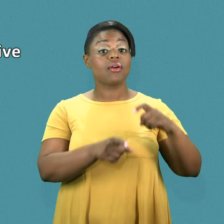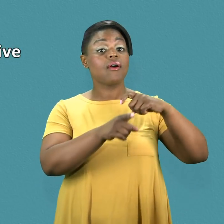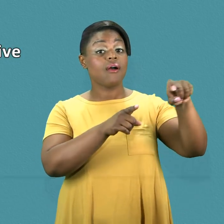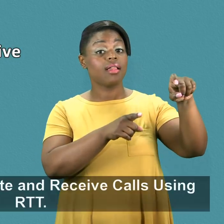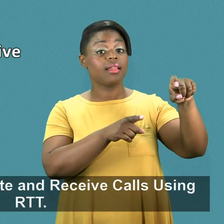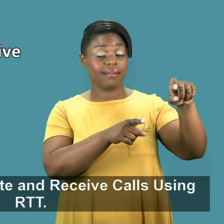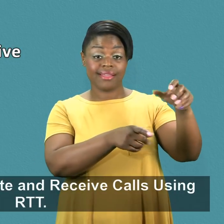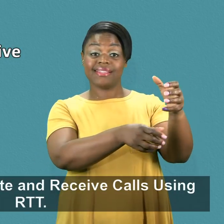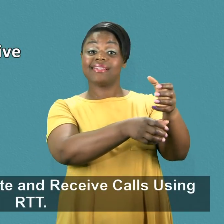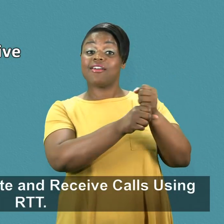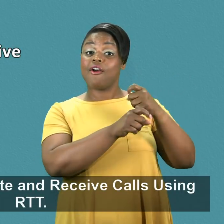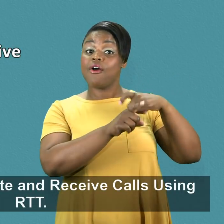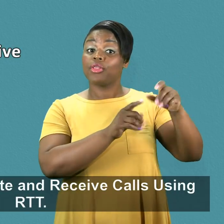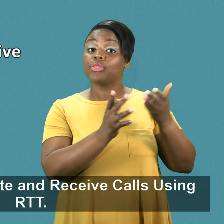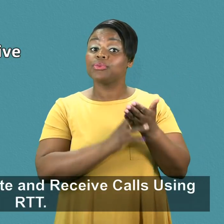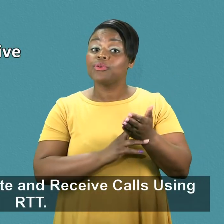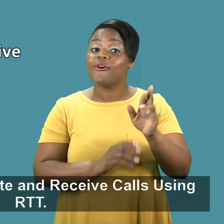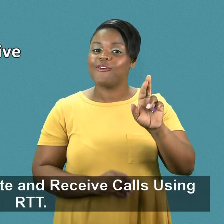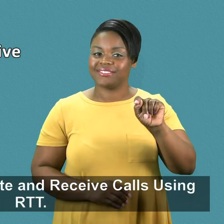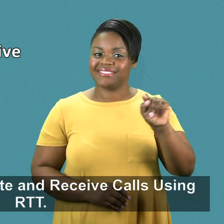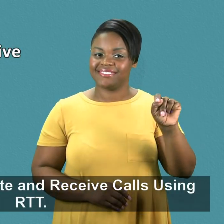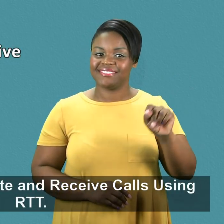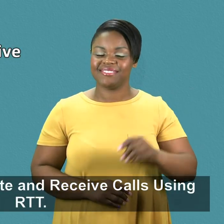Capability to initiate and receive RTT.